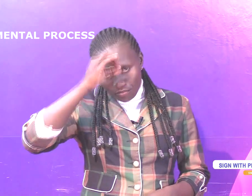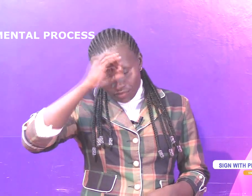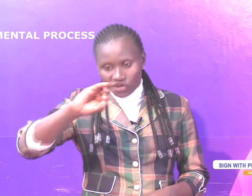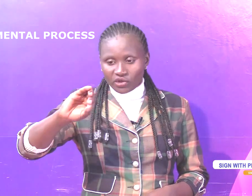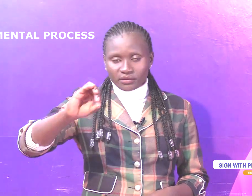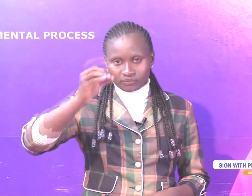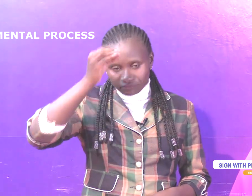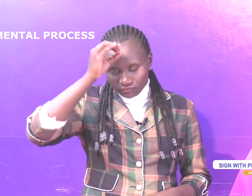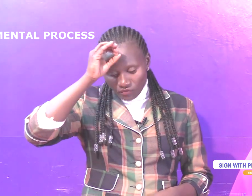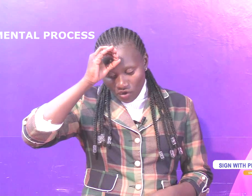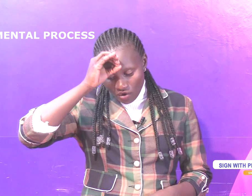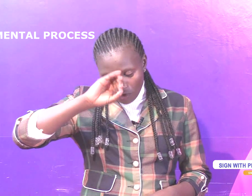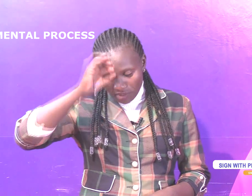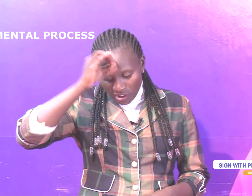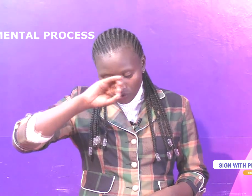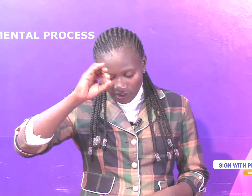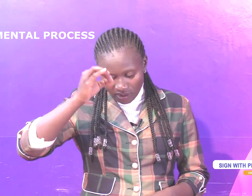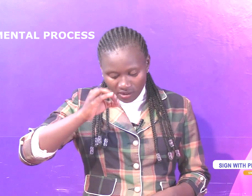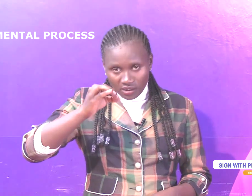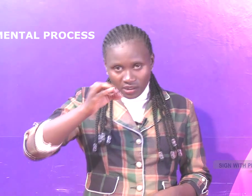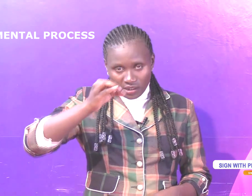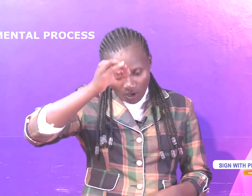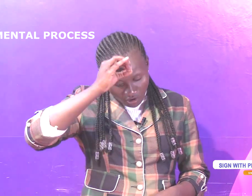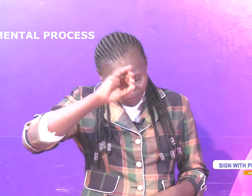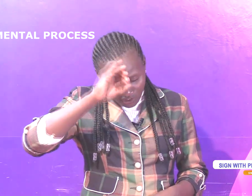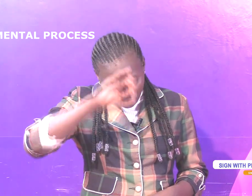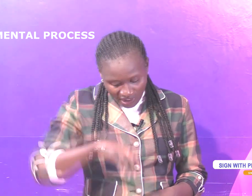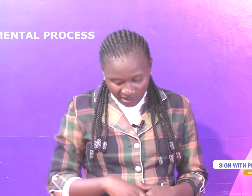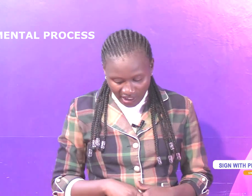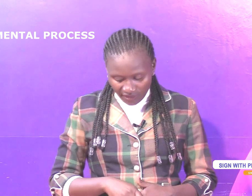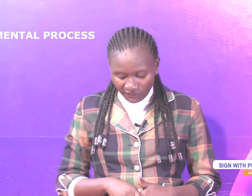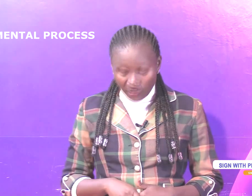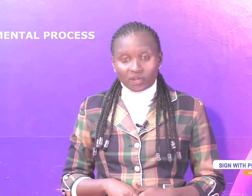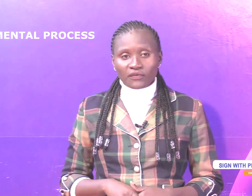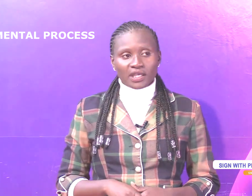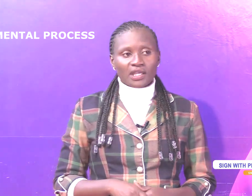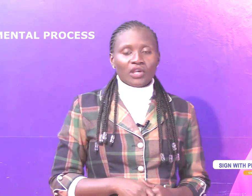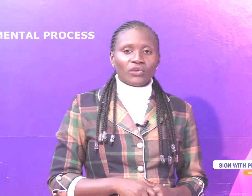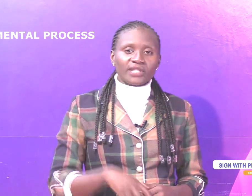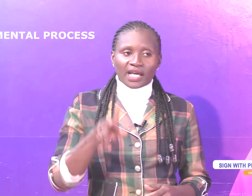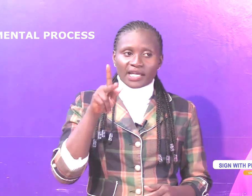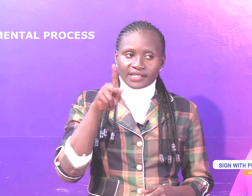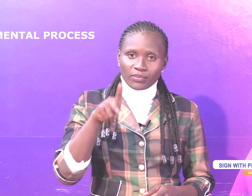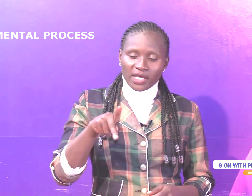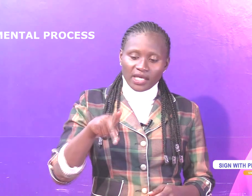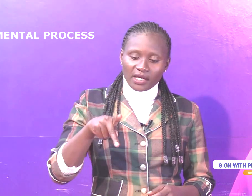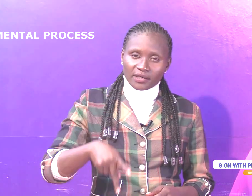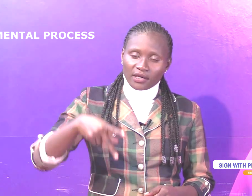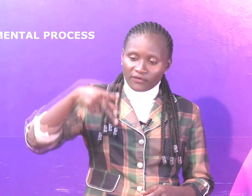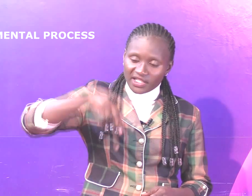opinion, opinion, opinion. And then philosophy. Using a letter P, facing downward.